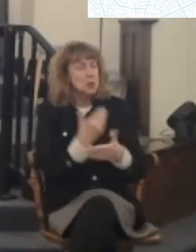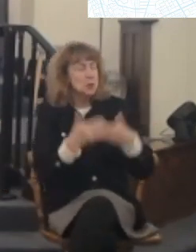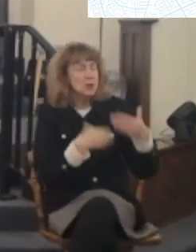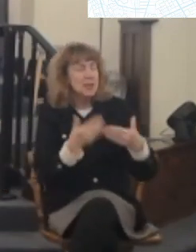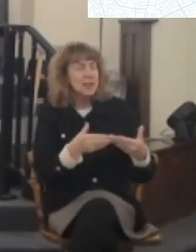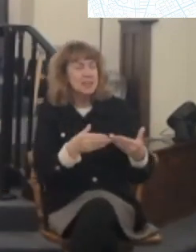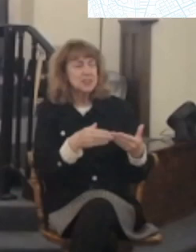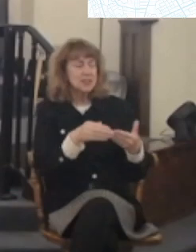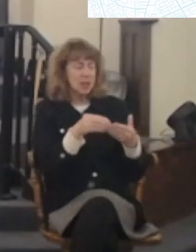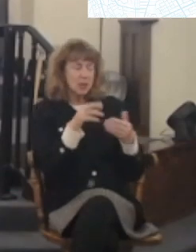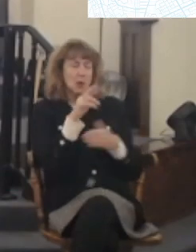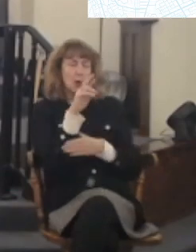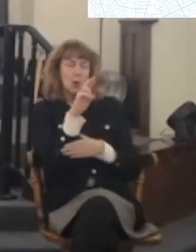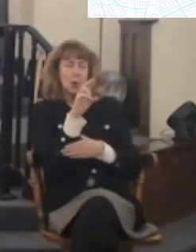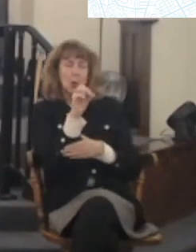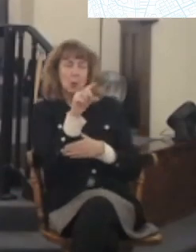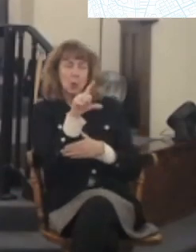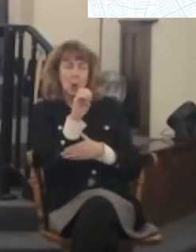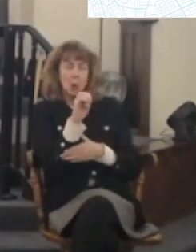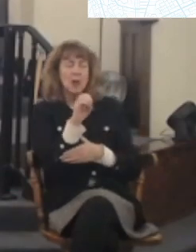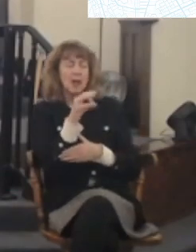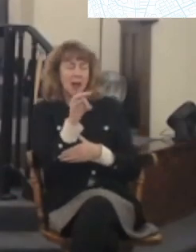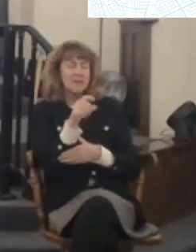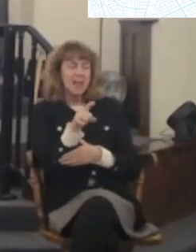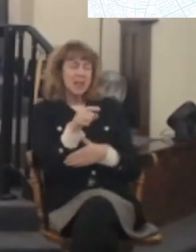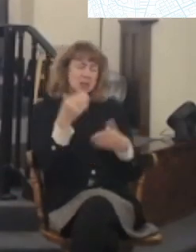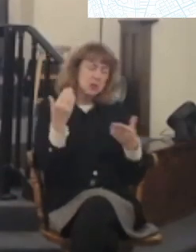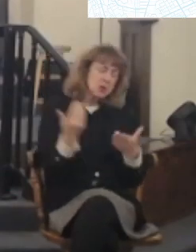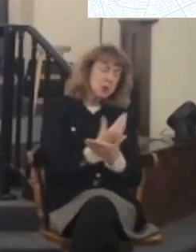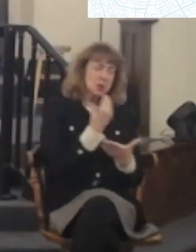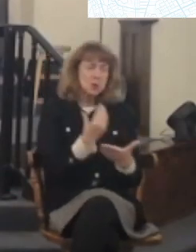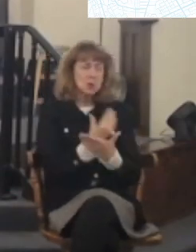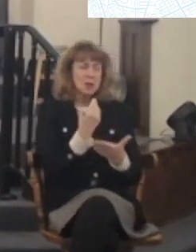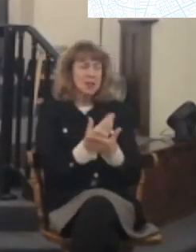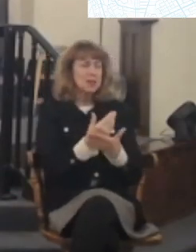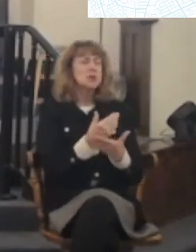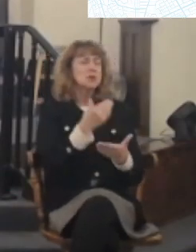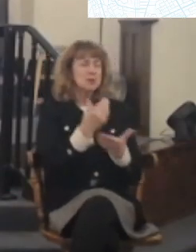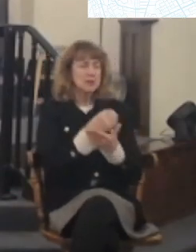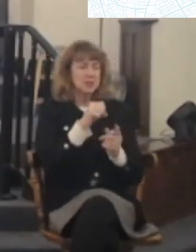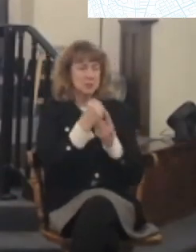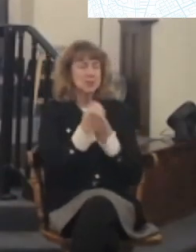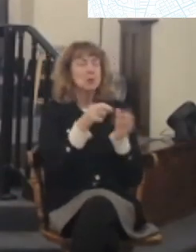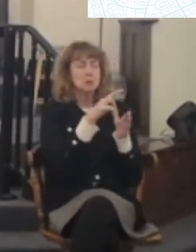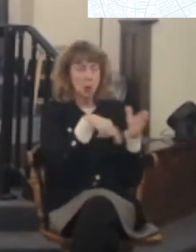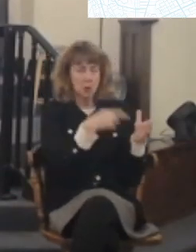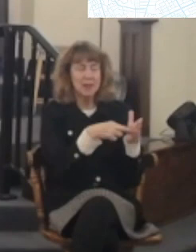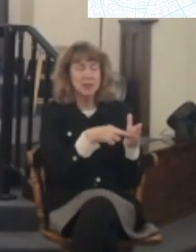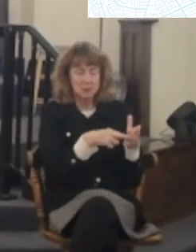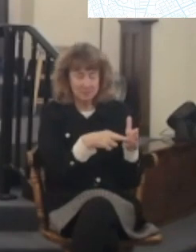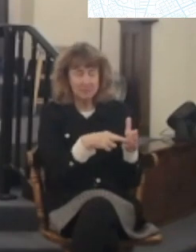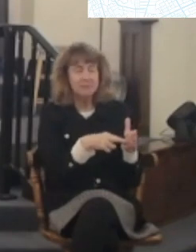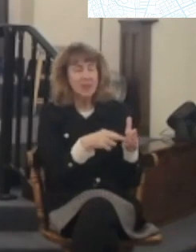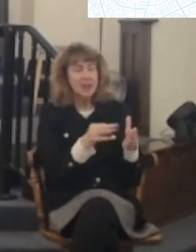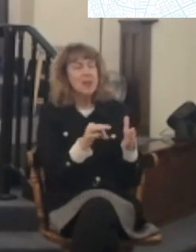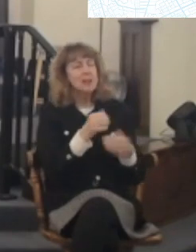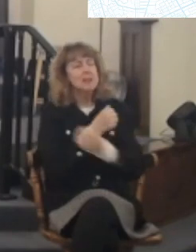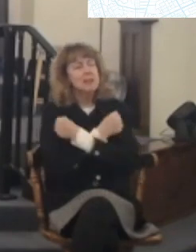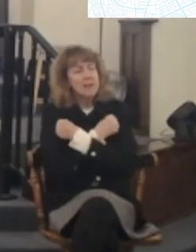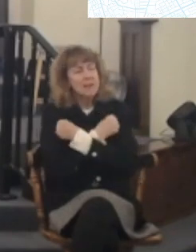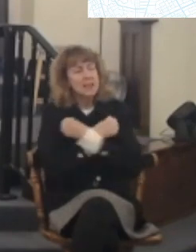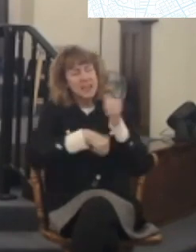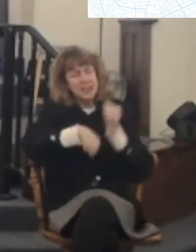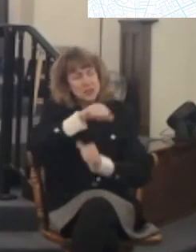moral right in a morally wrong circumstance. This sort of radical treatment of loving one's